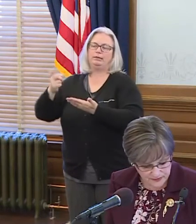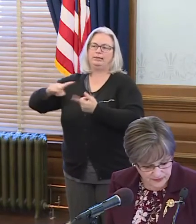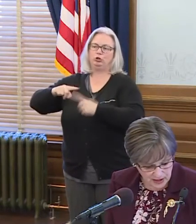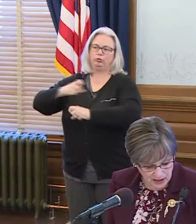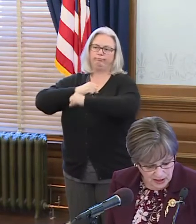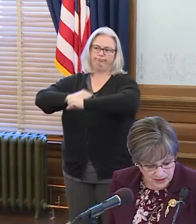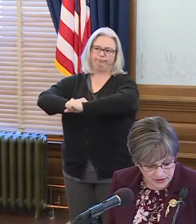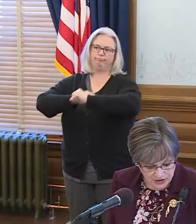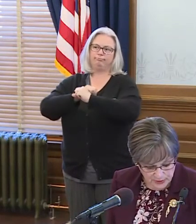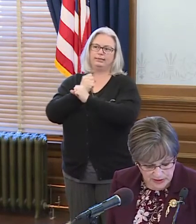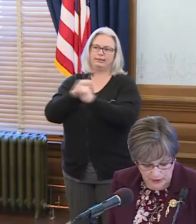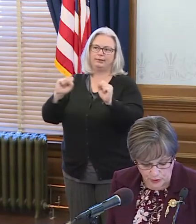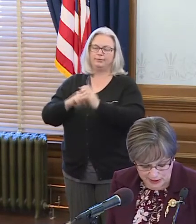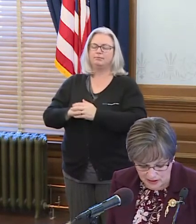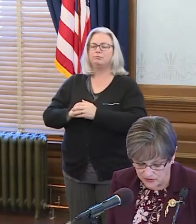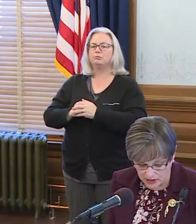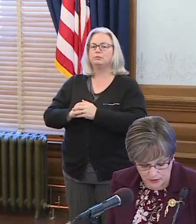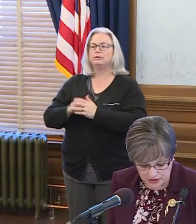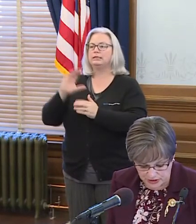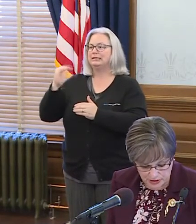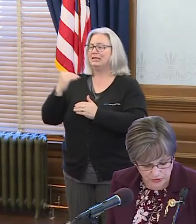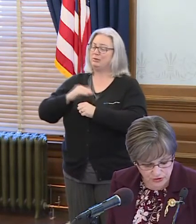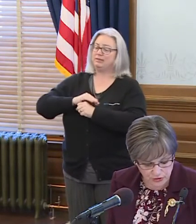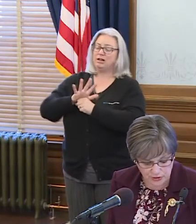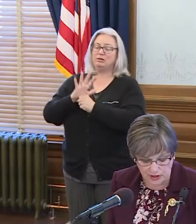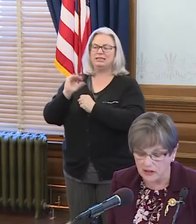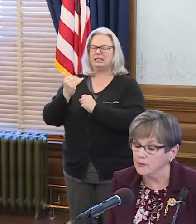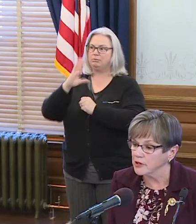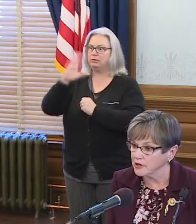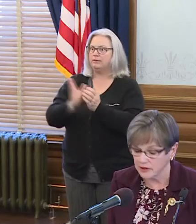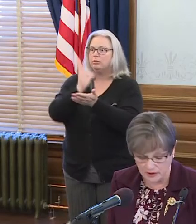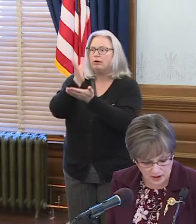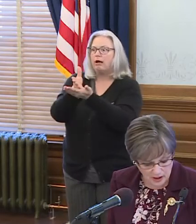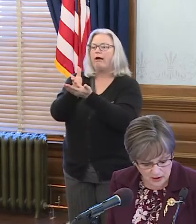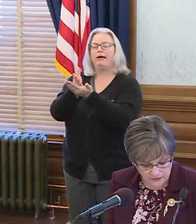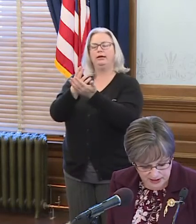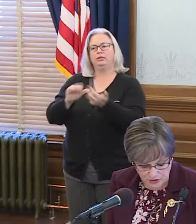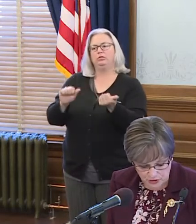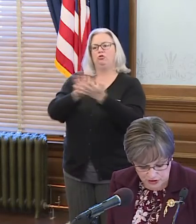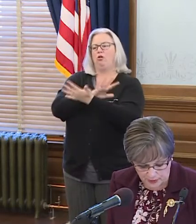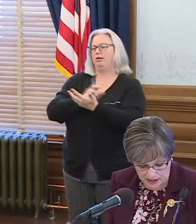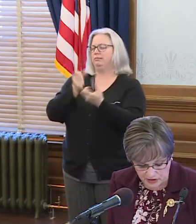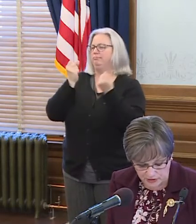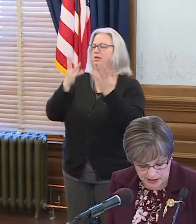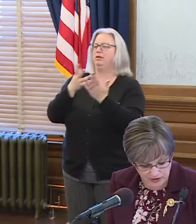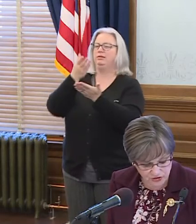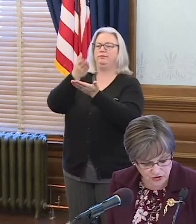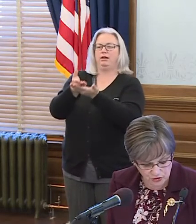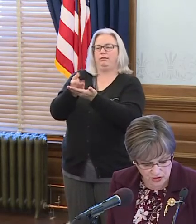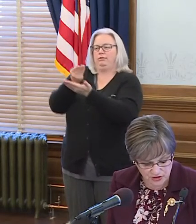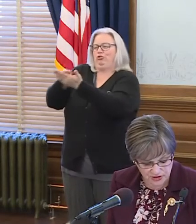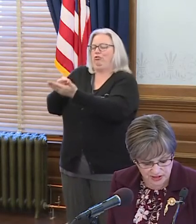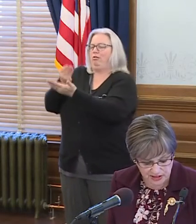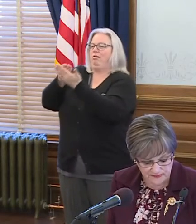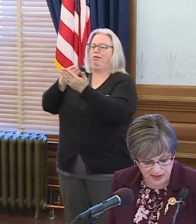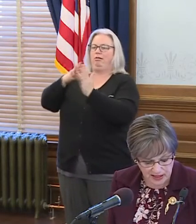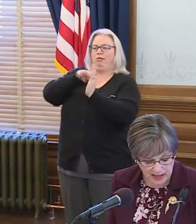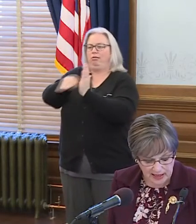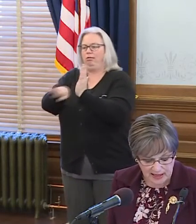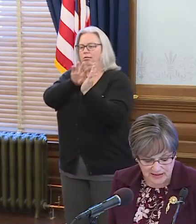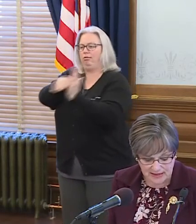safe. This seemingly relentless virus continues to create a myriad of financial setbacks for Kansans across the